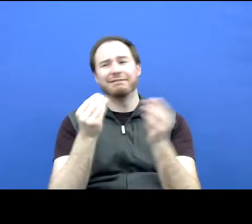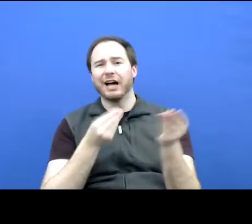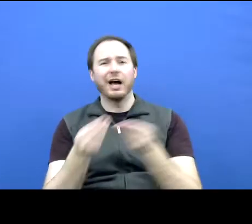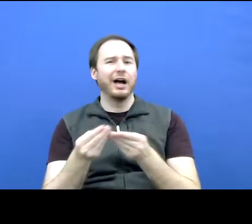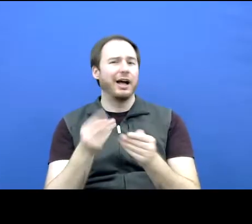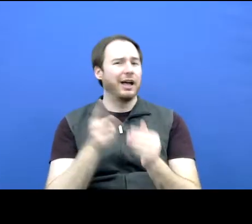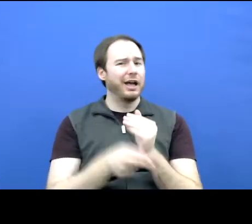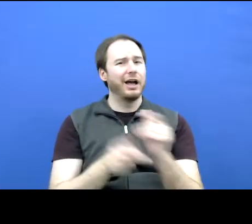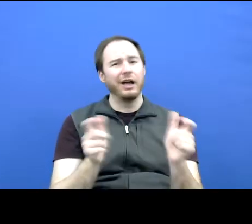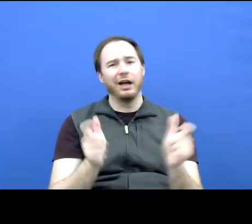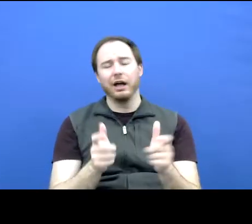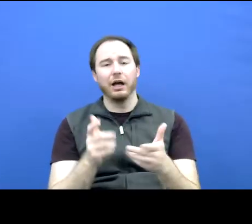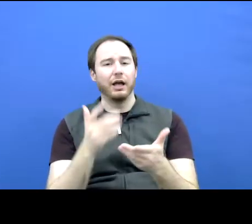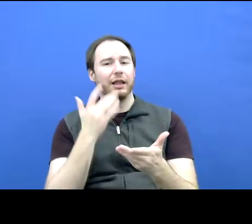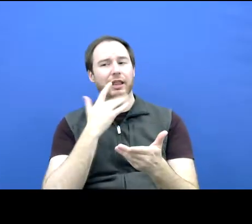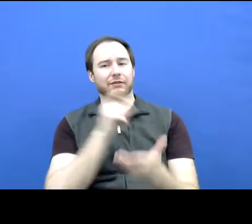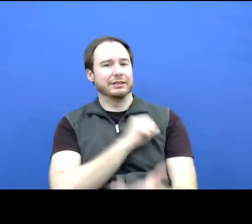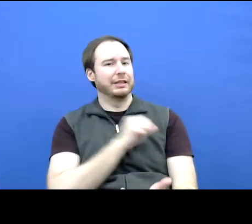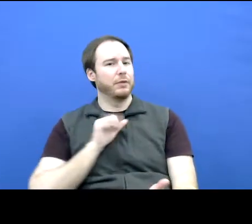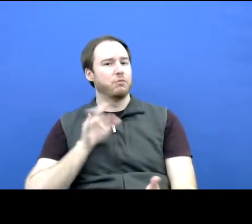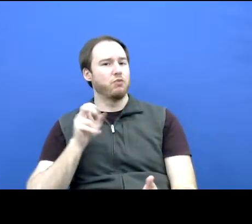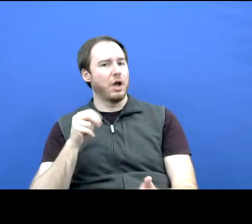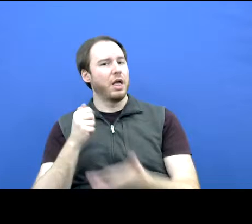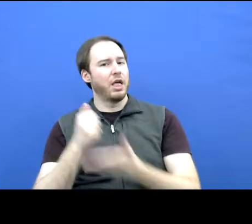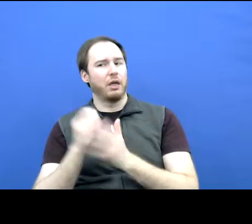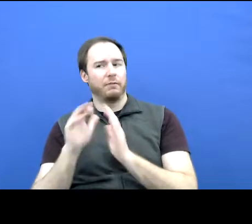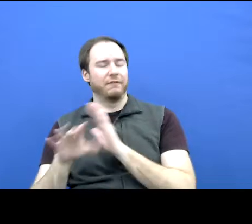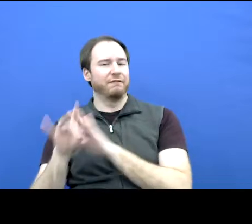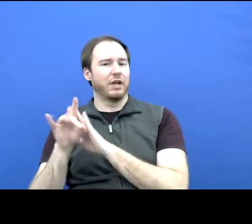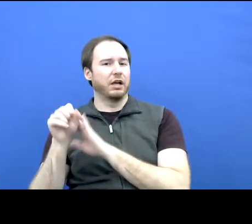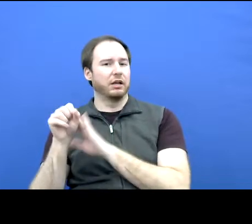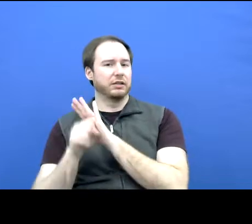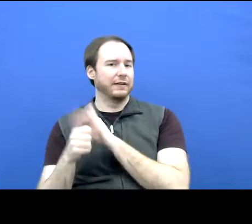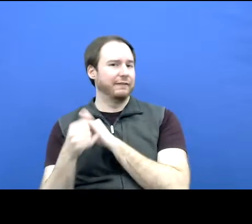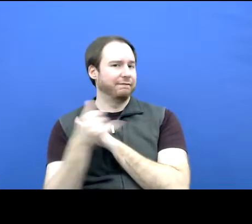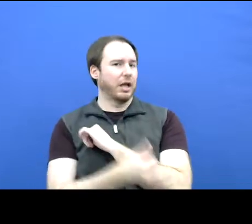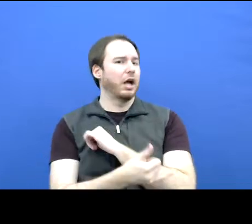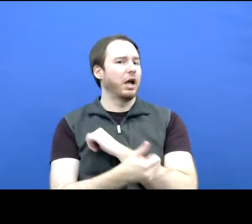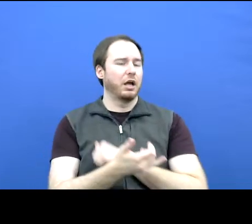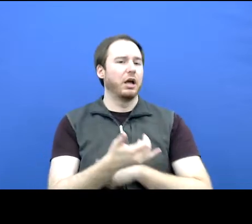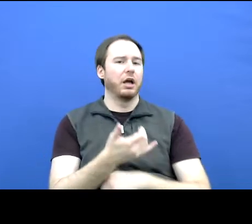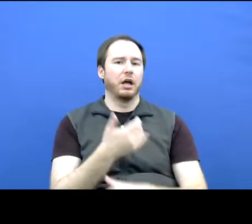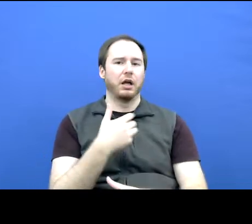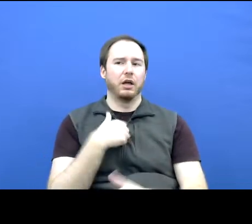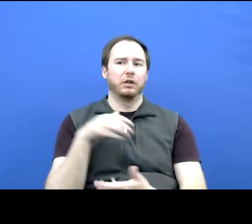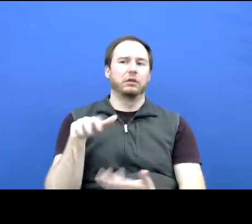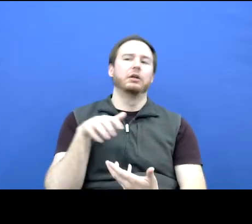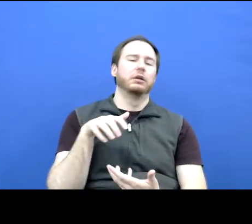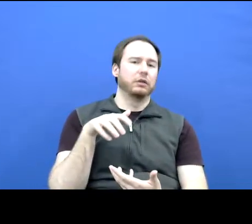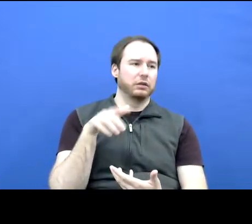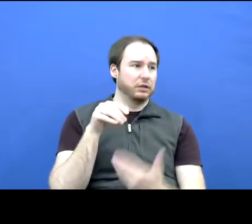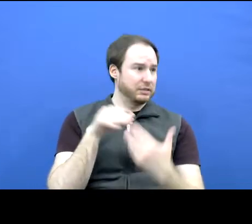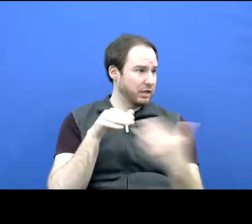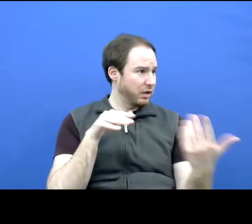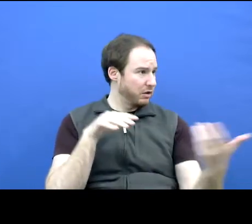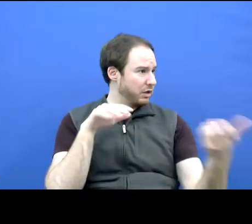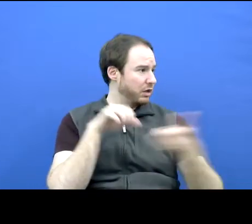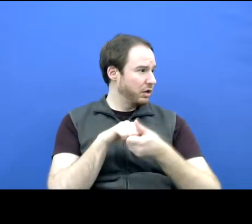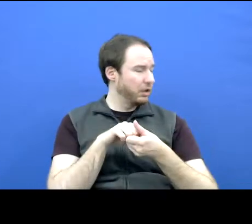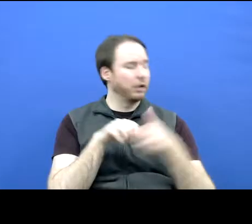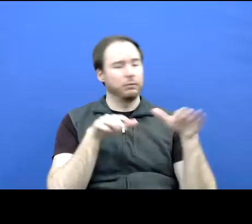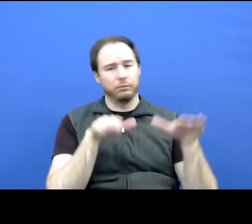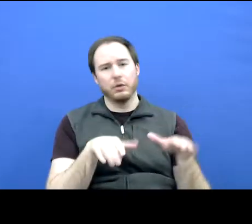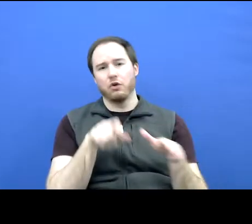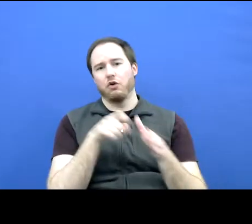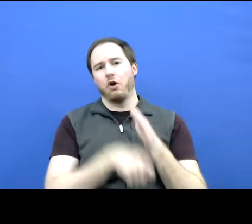thankfully, Assemblymember Bronson was able to help, and we were able to get an additional town to come in and help bring those costs down.